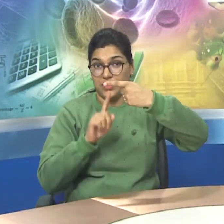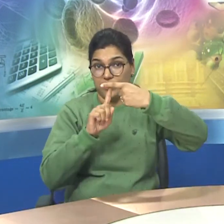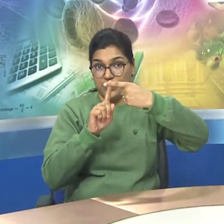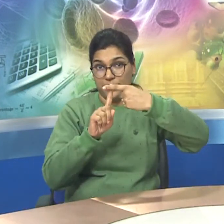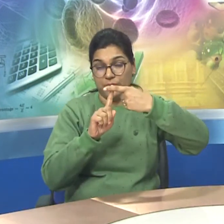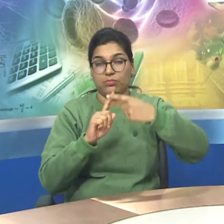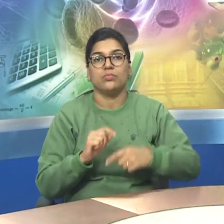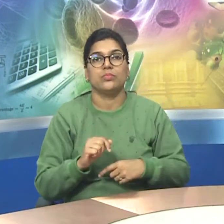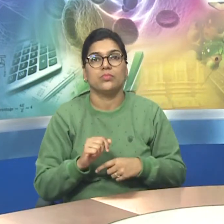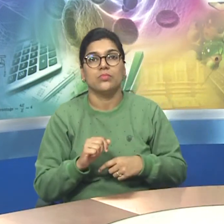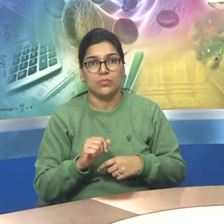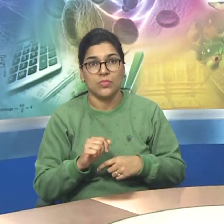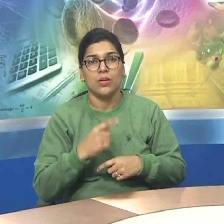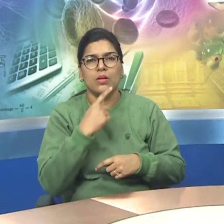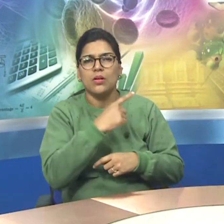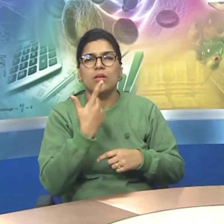First word is